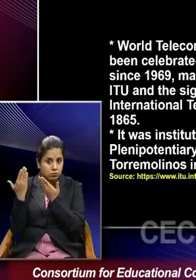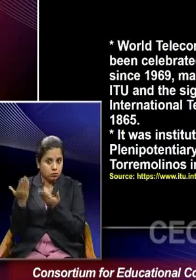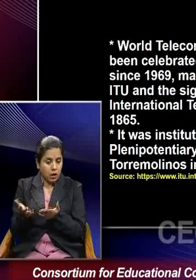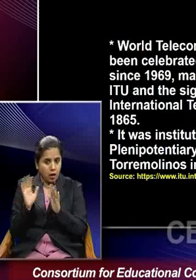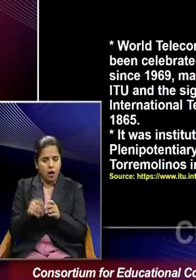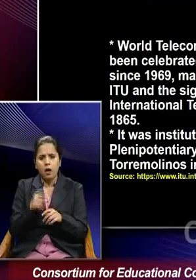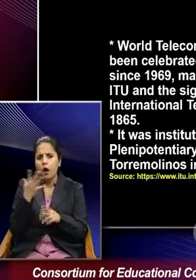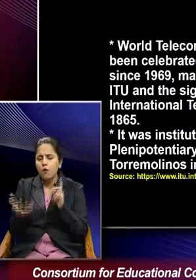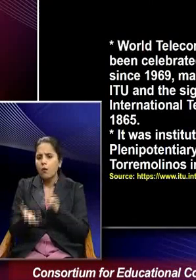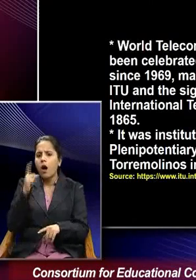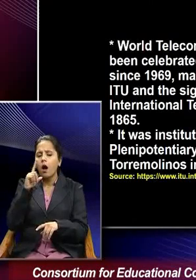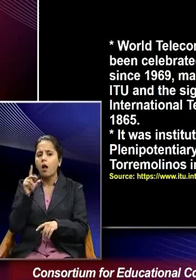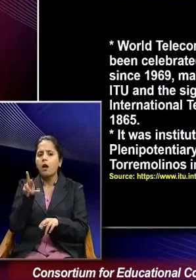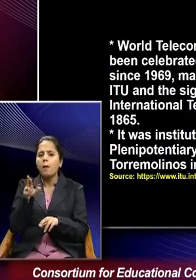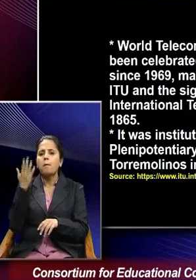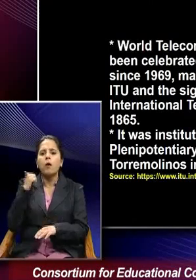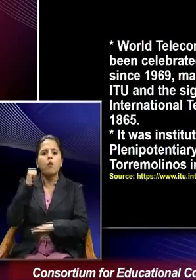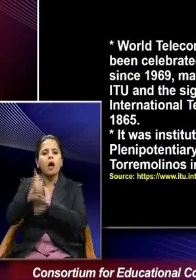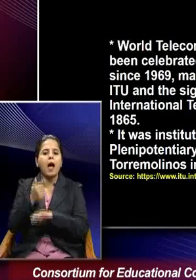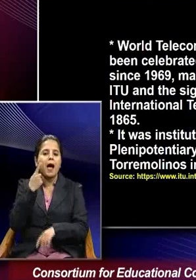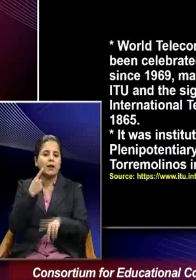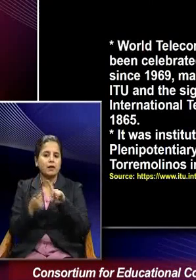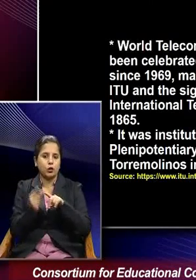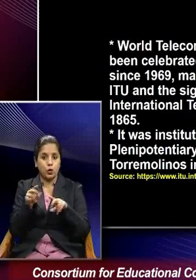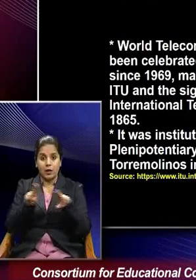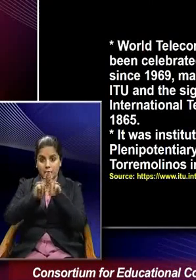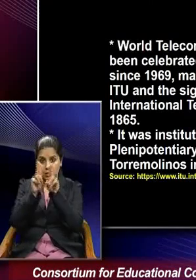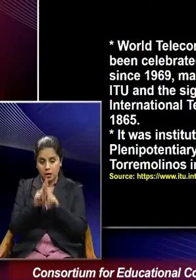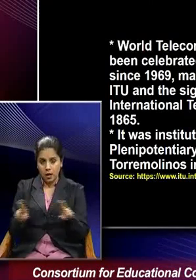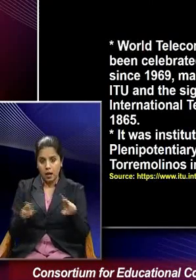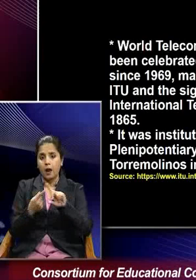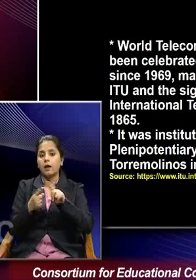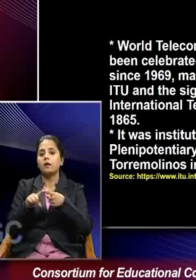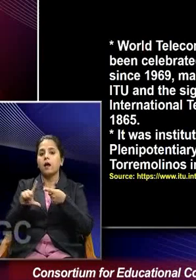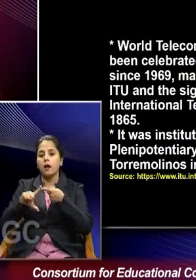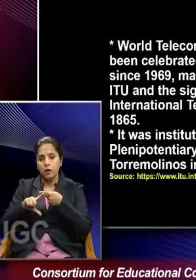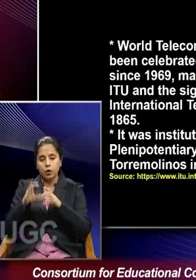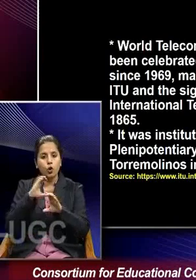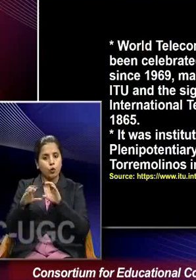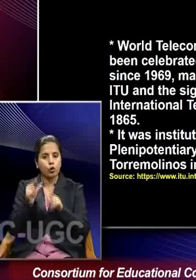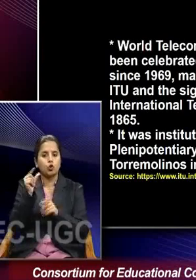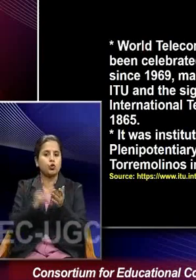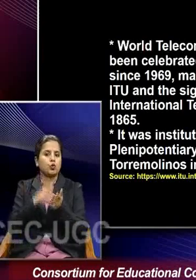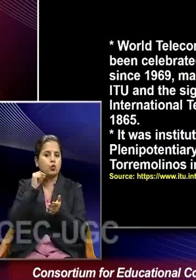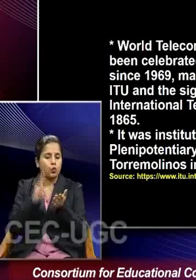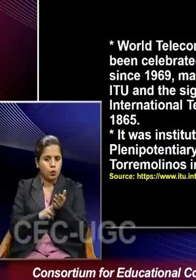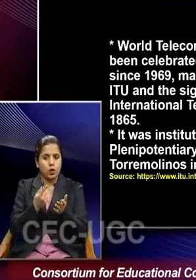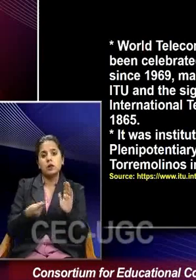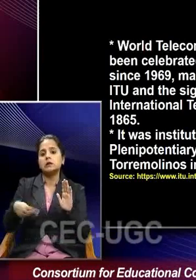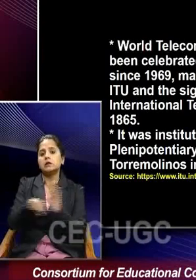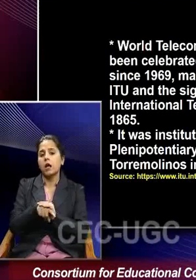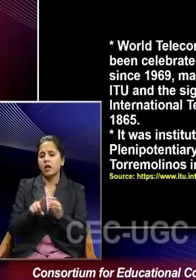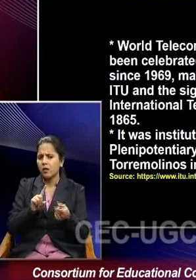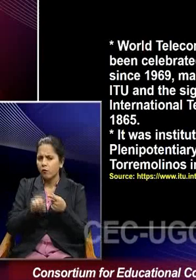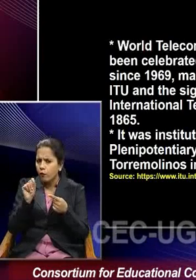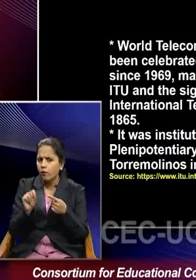the founding of ITU, that is International Telecommunication Union, and the signing of the